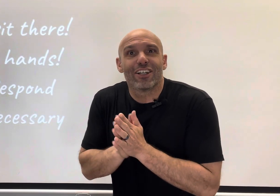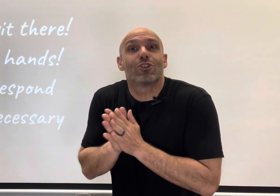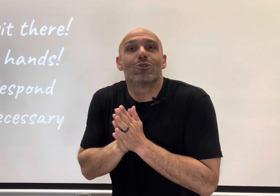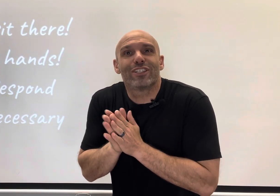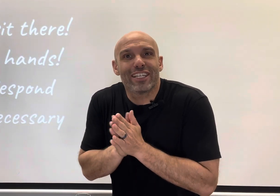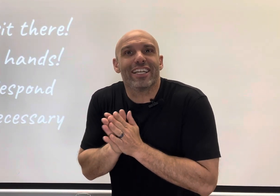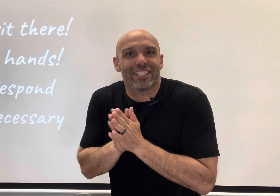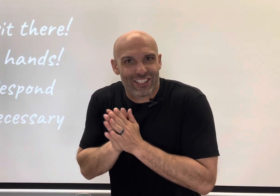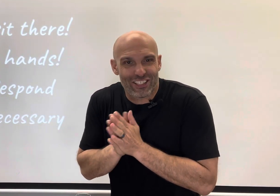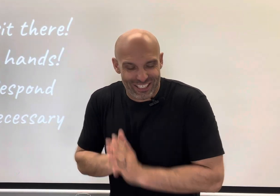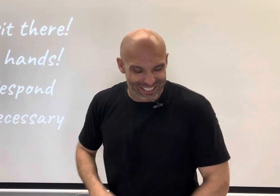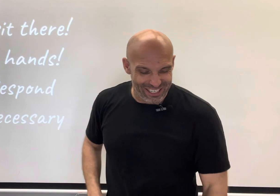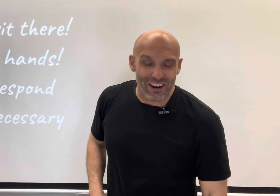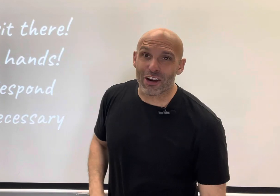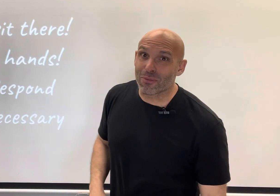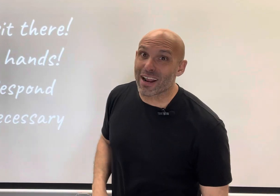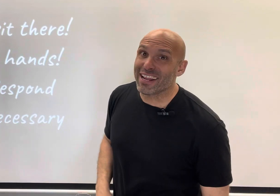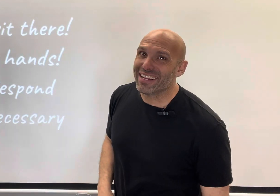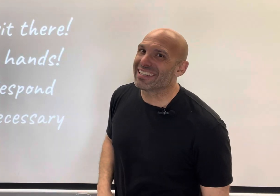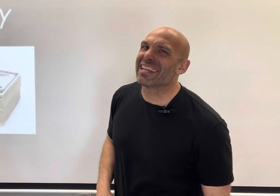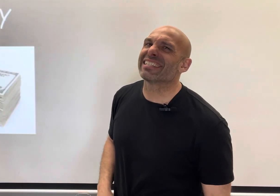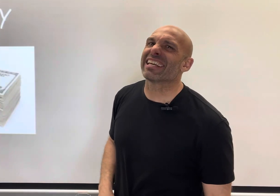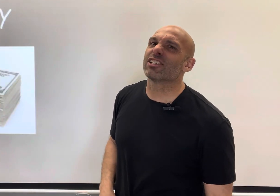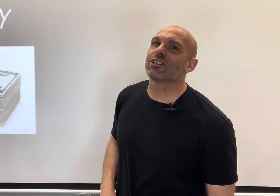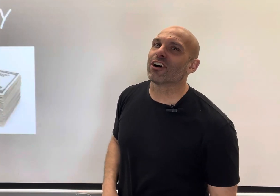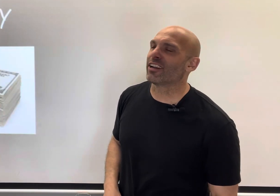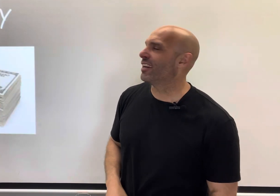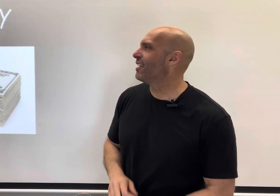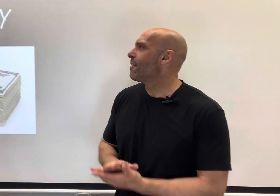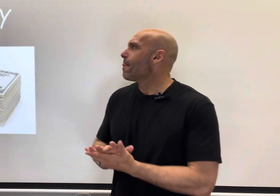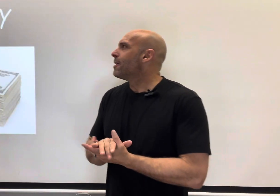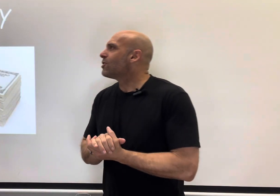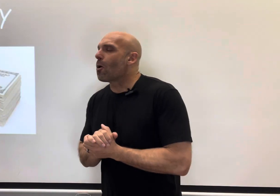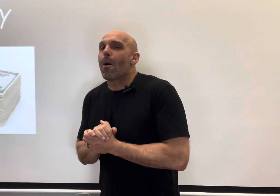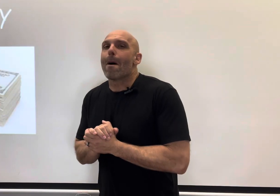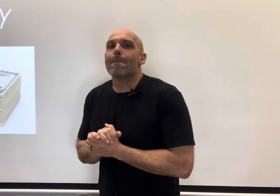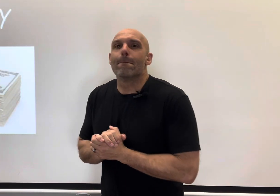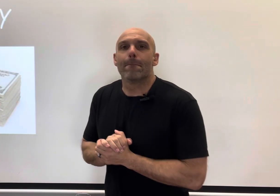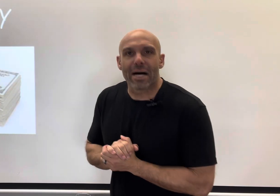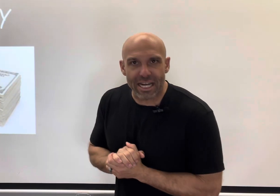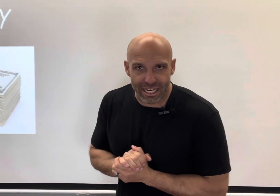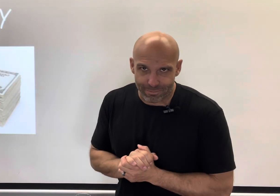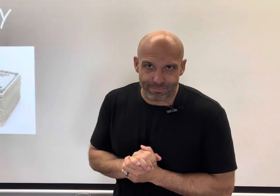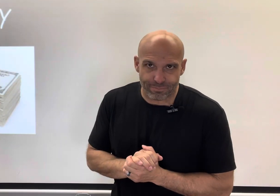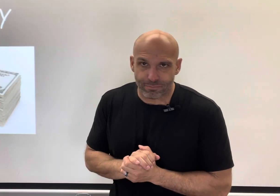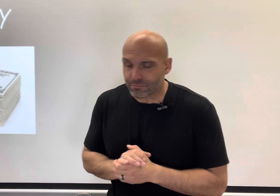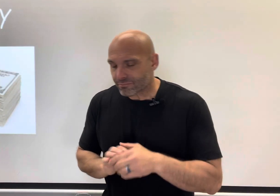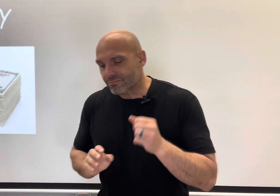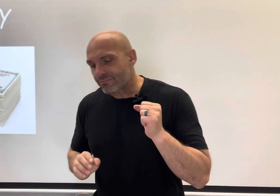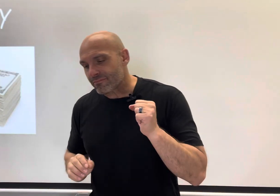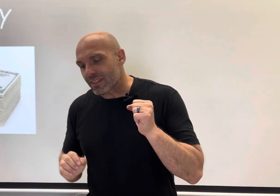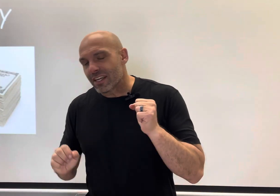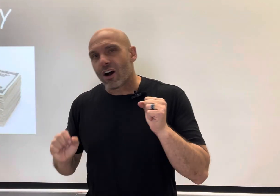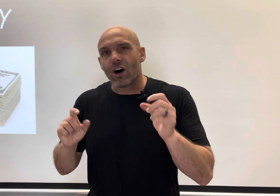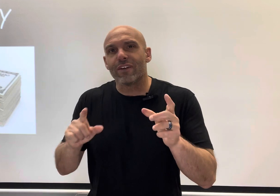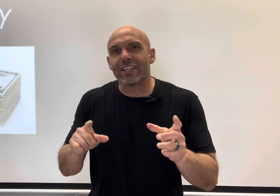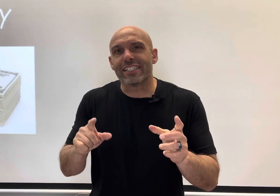to teach. Are you ready? Let's get started. So, money. All of these